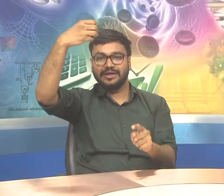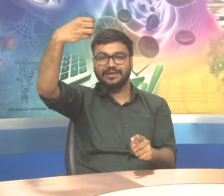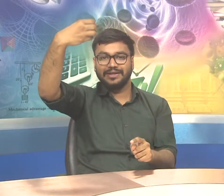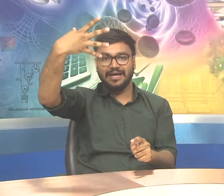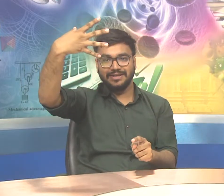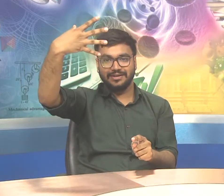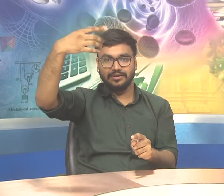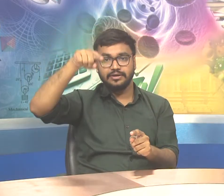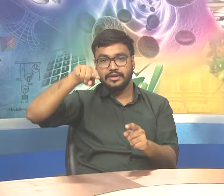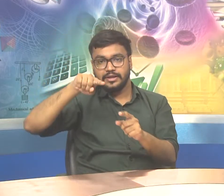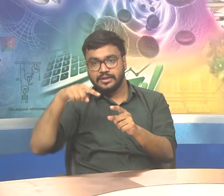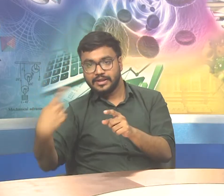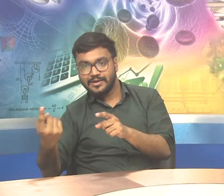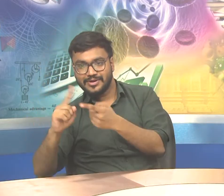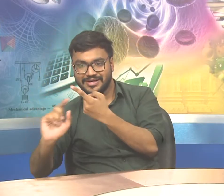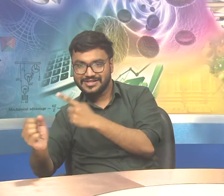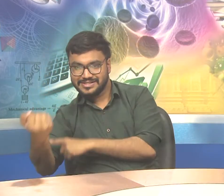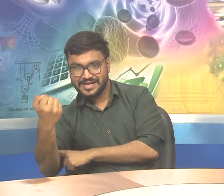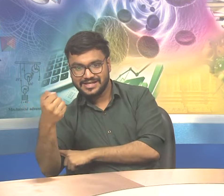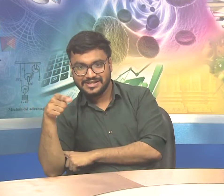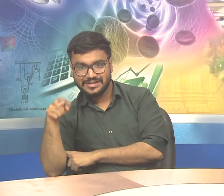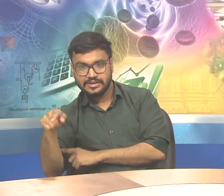help turn on the bulb.